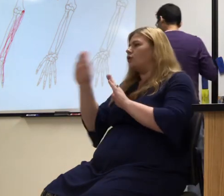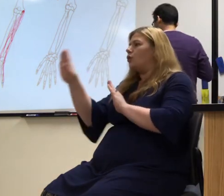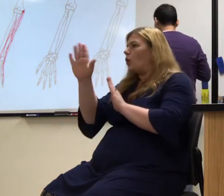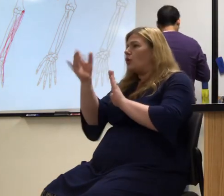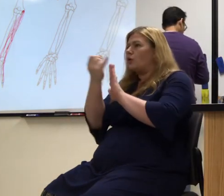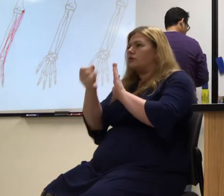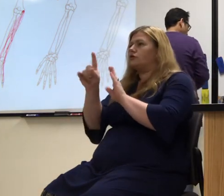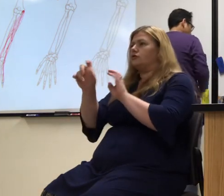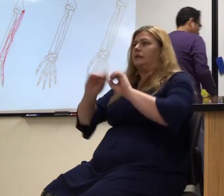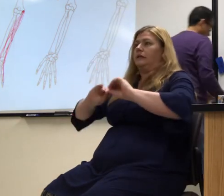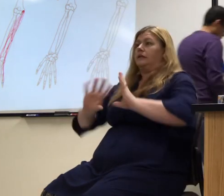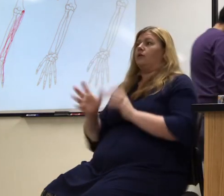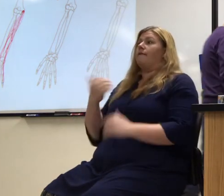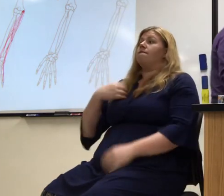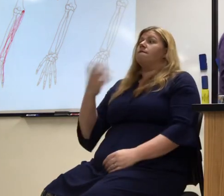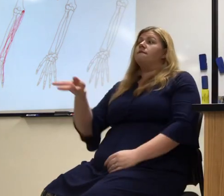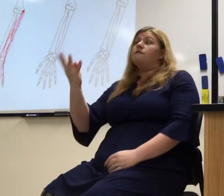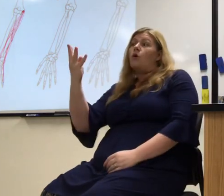in cadavers.